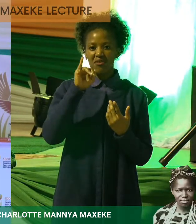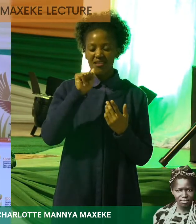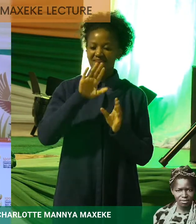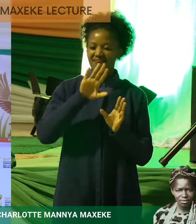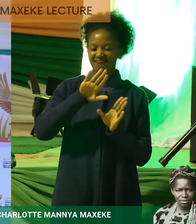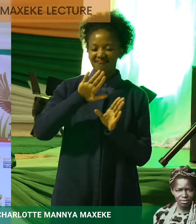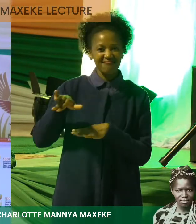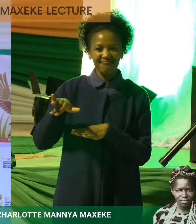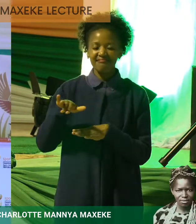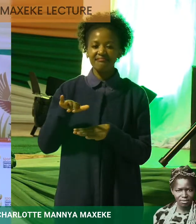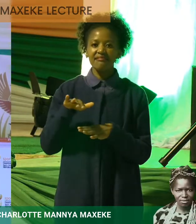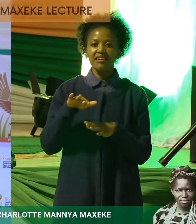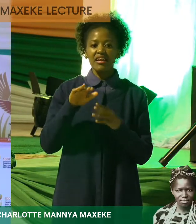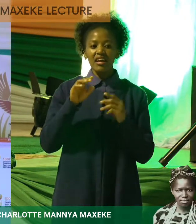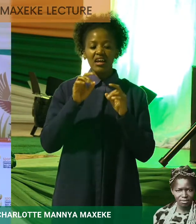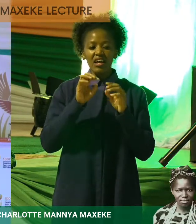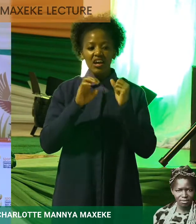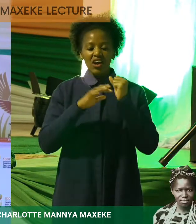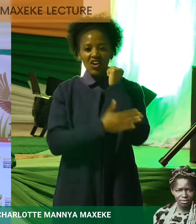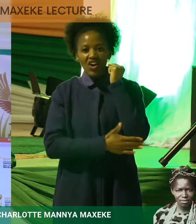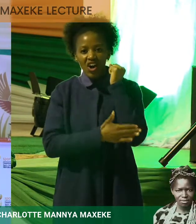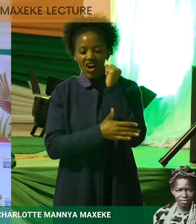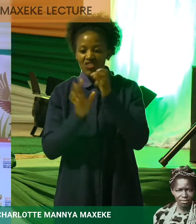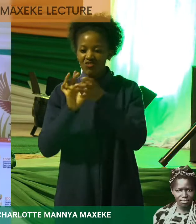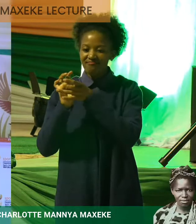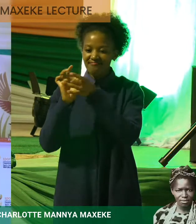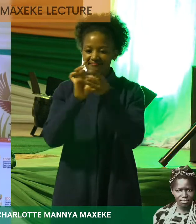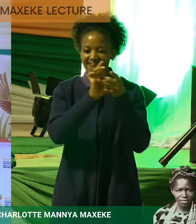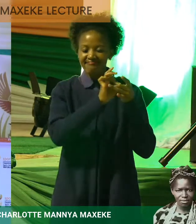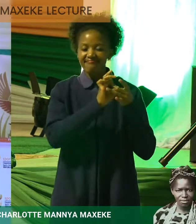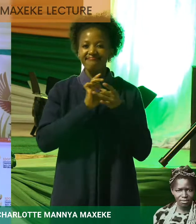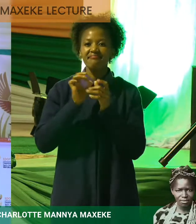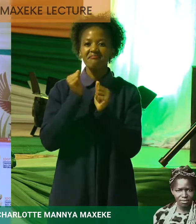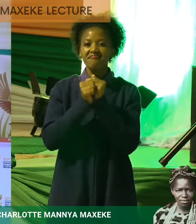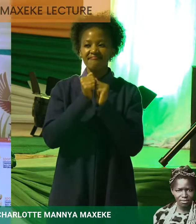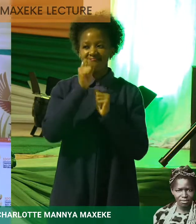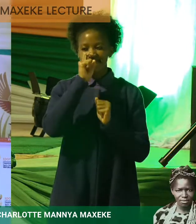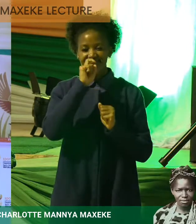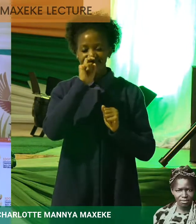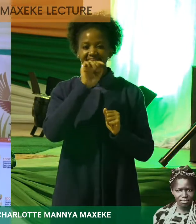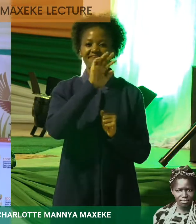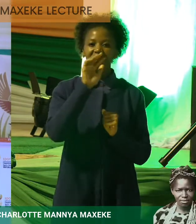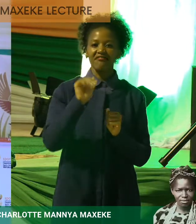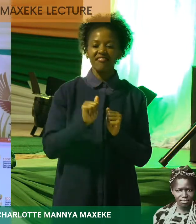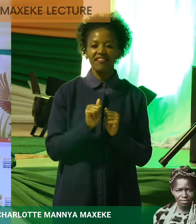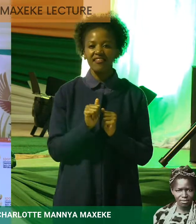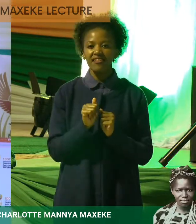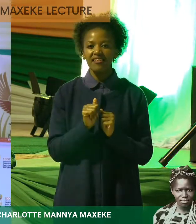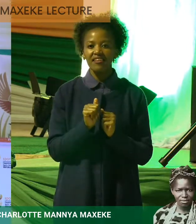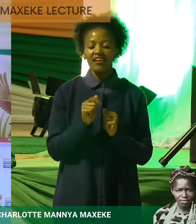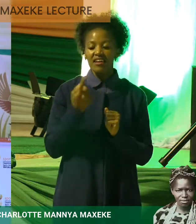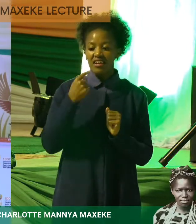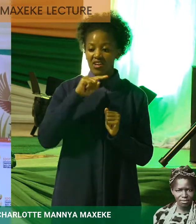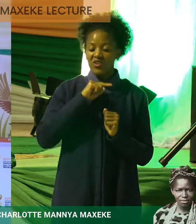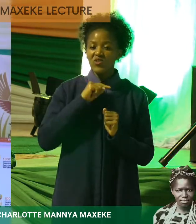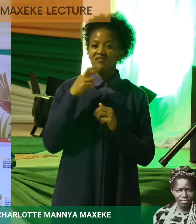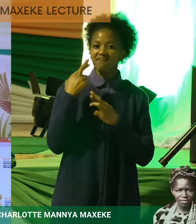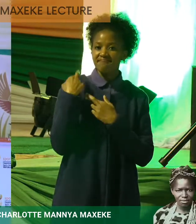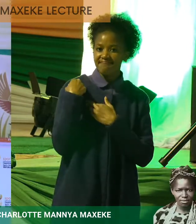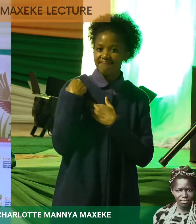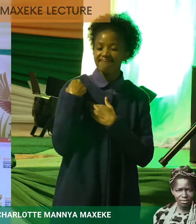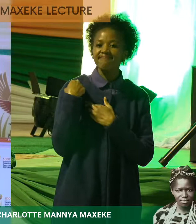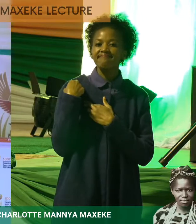and unite the brothers and sisters of Africa. It is therefore our duty, if not the